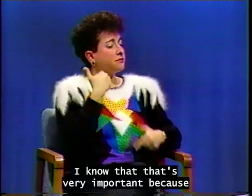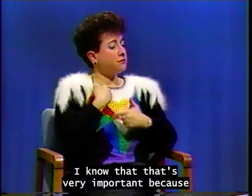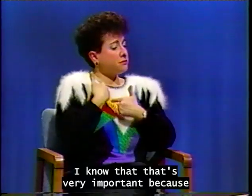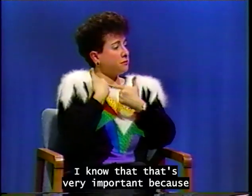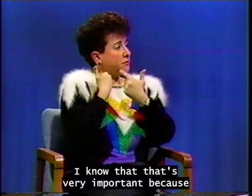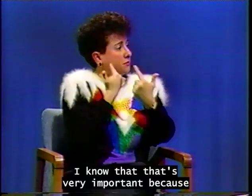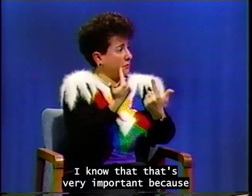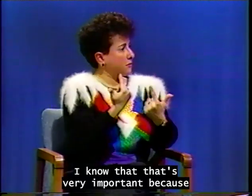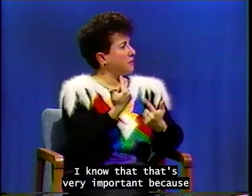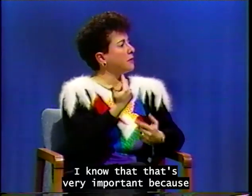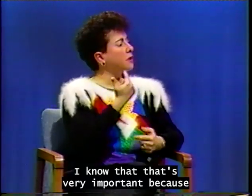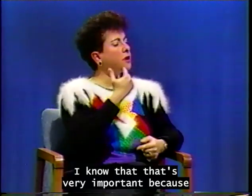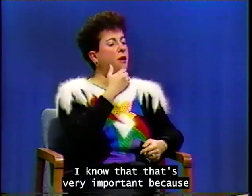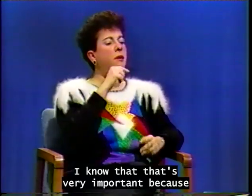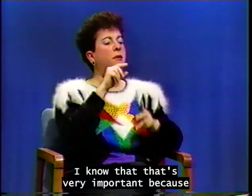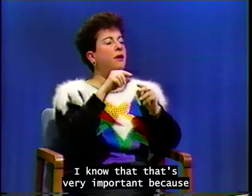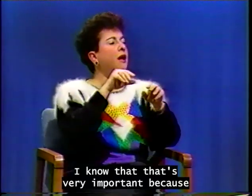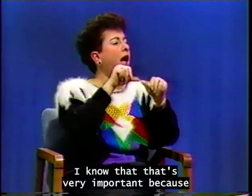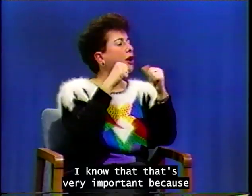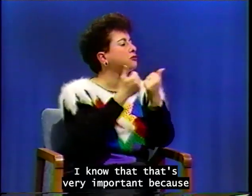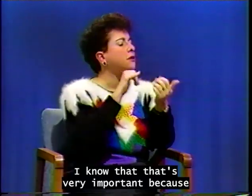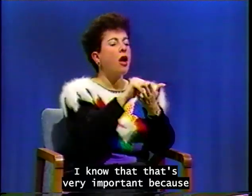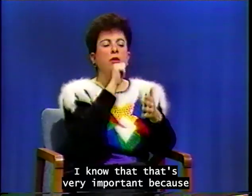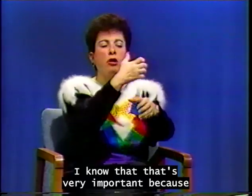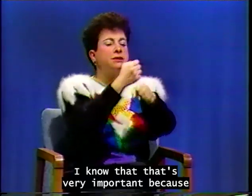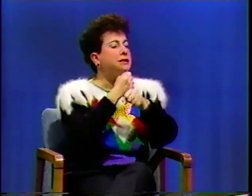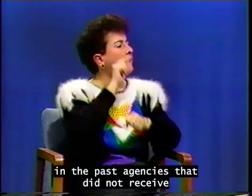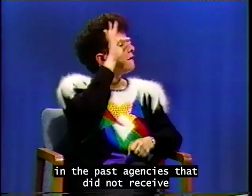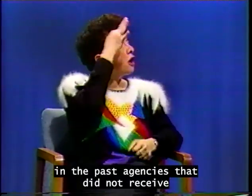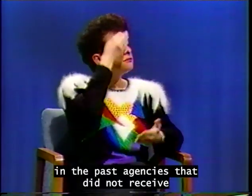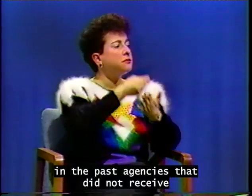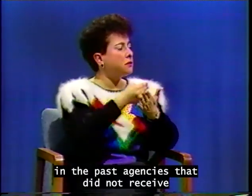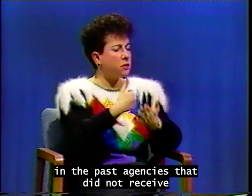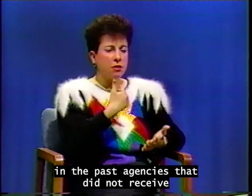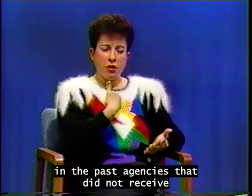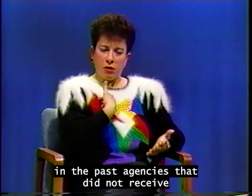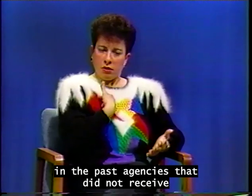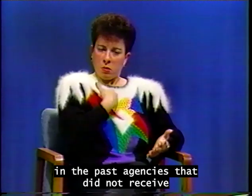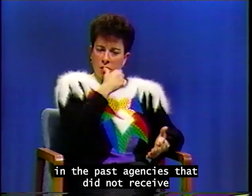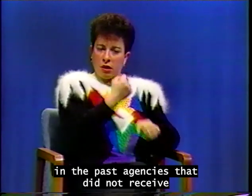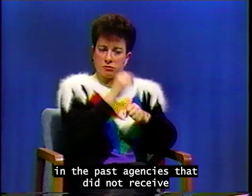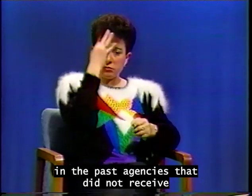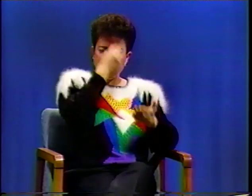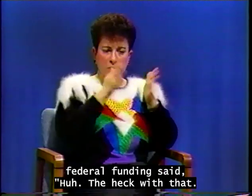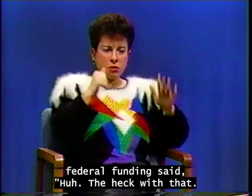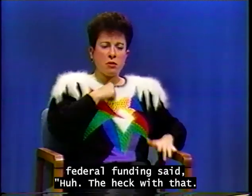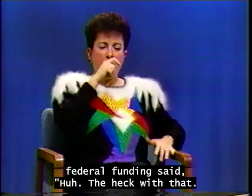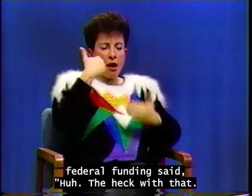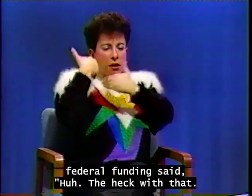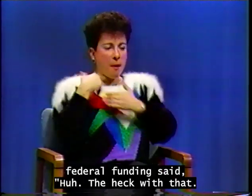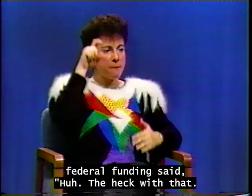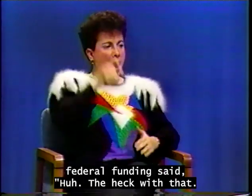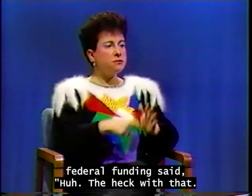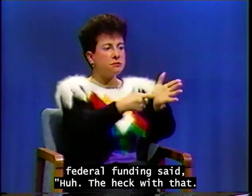I know that that's very important because in the past, agencies that did not receive federal funding